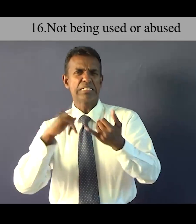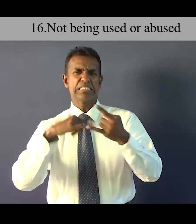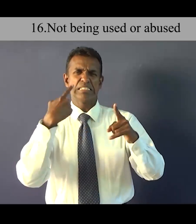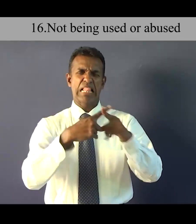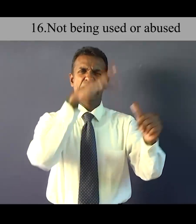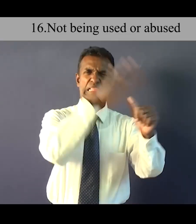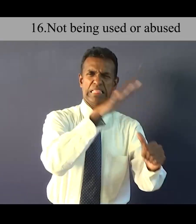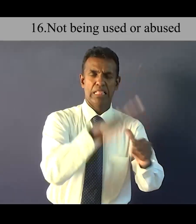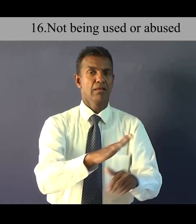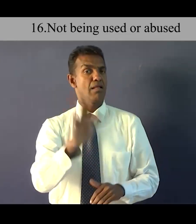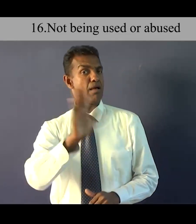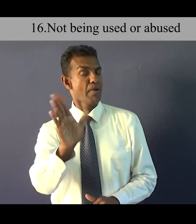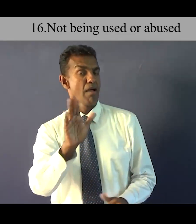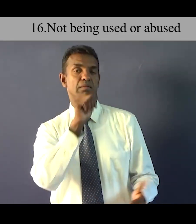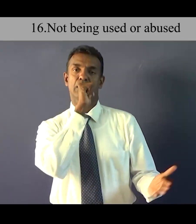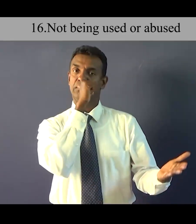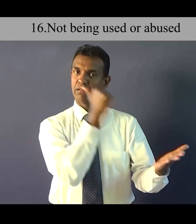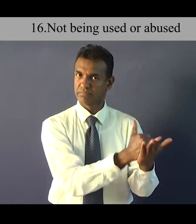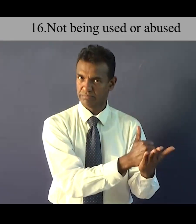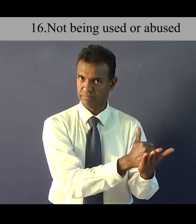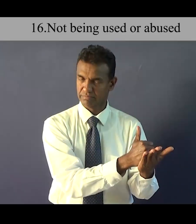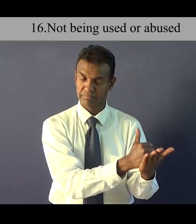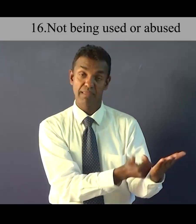properly checked up on to make sure